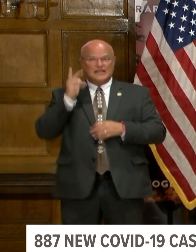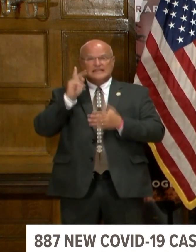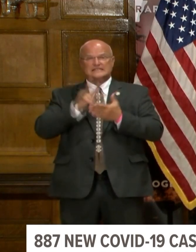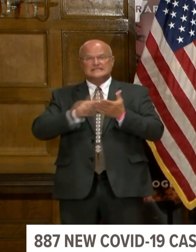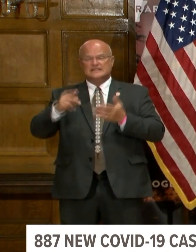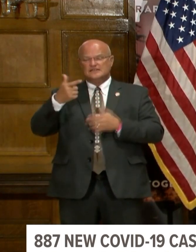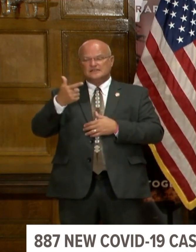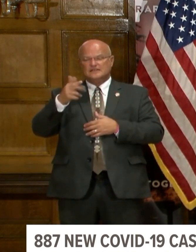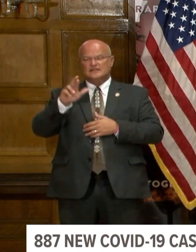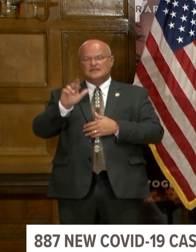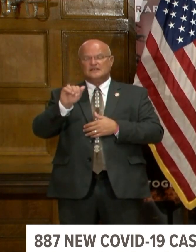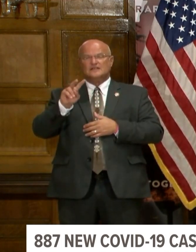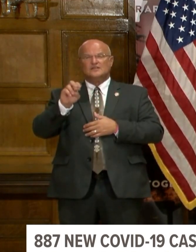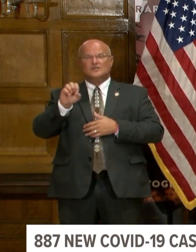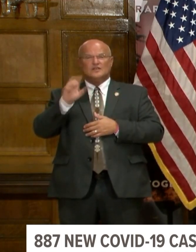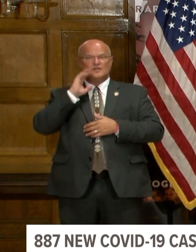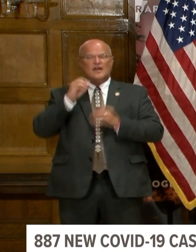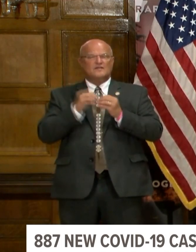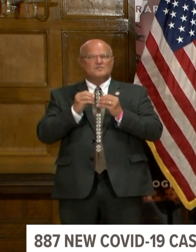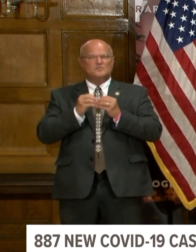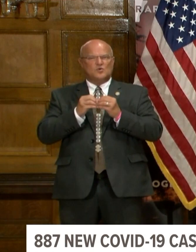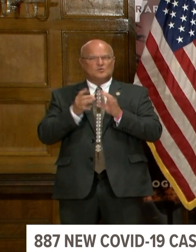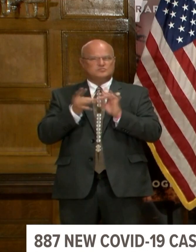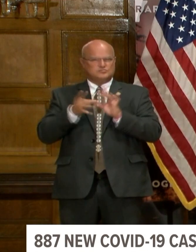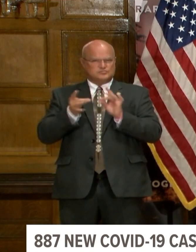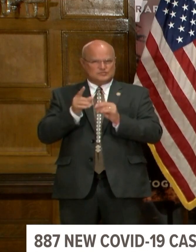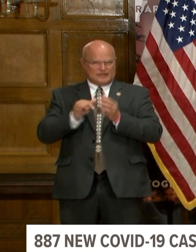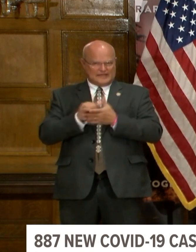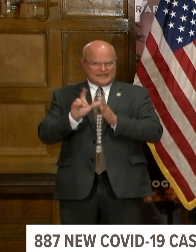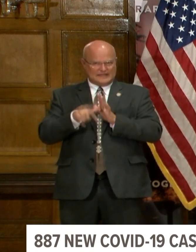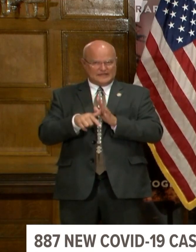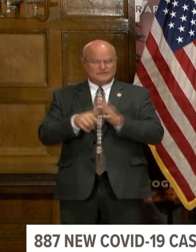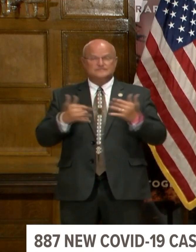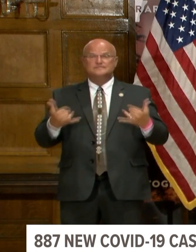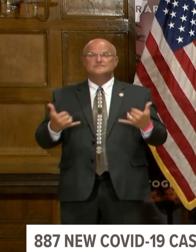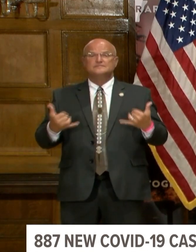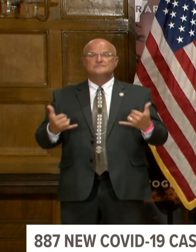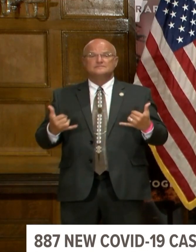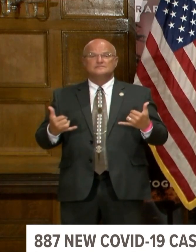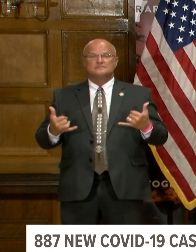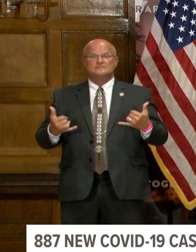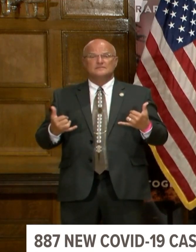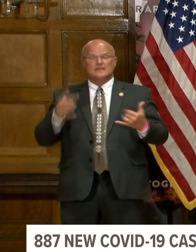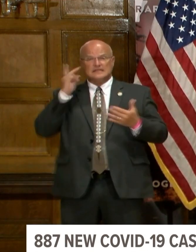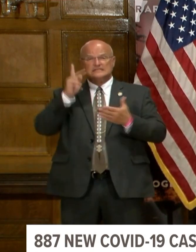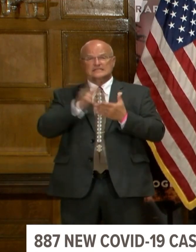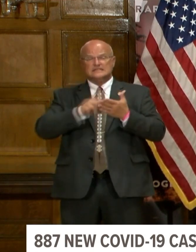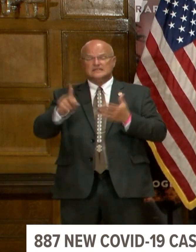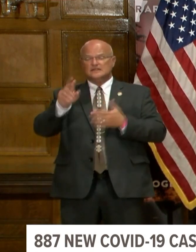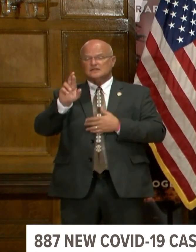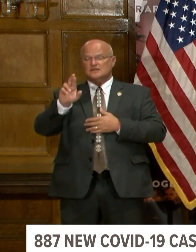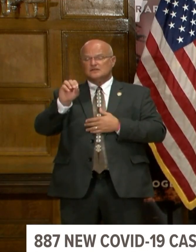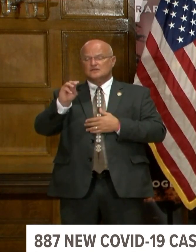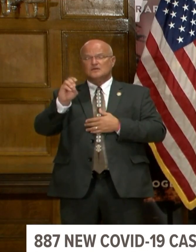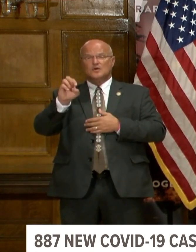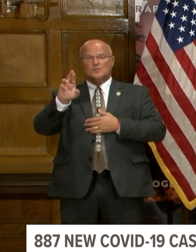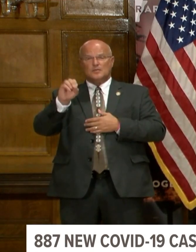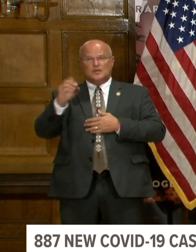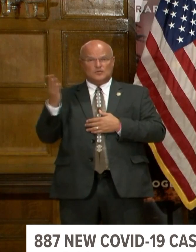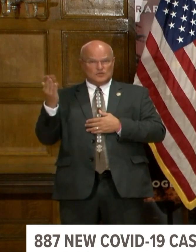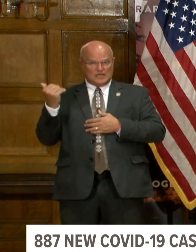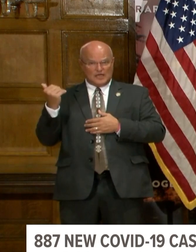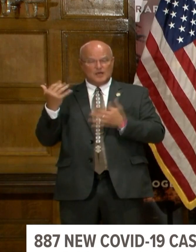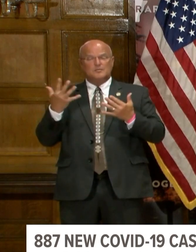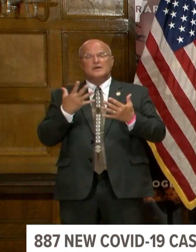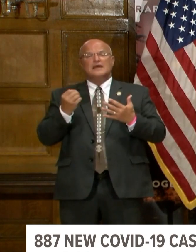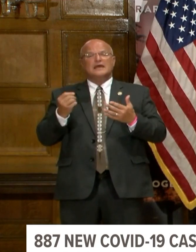Secretary Graves will have more comments on that. At this time, if Secretary Romero, Dr. Romero could